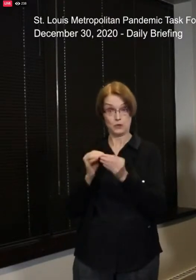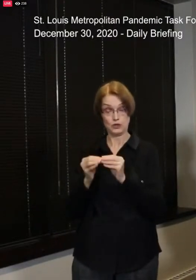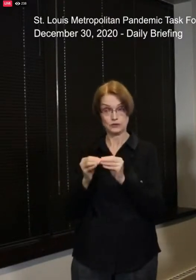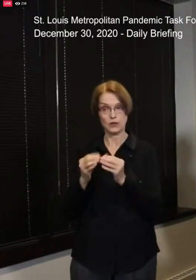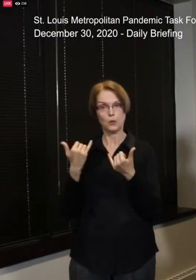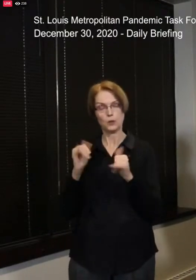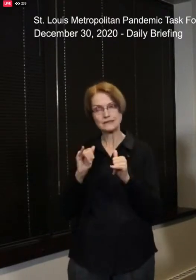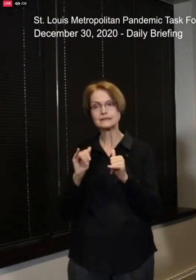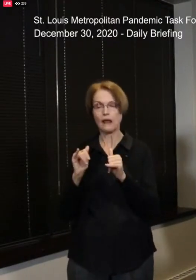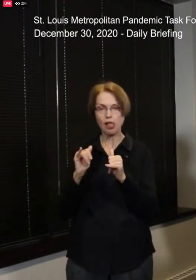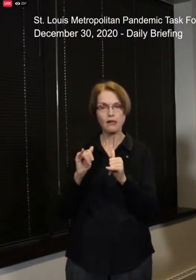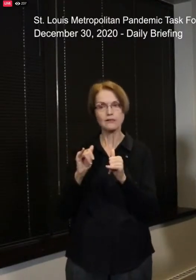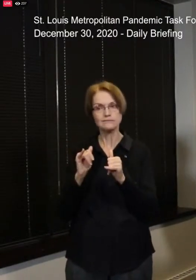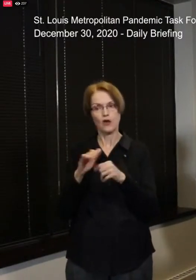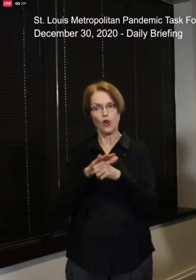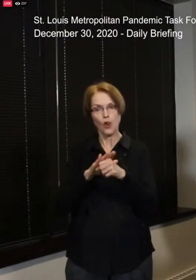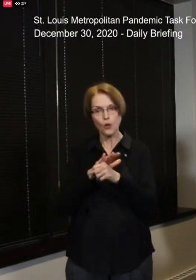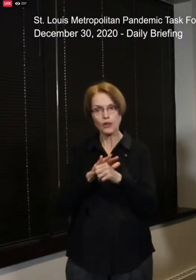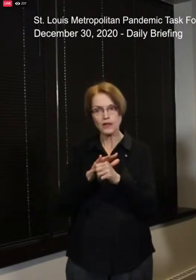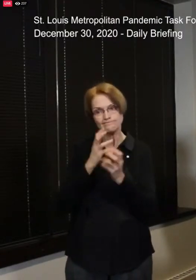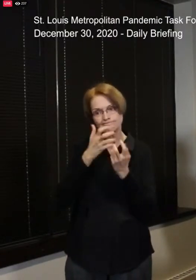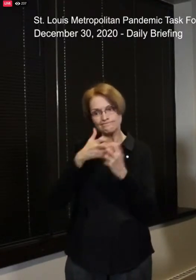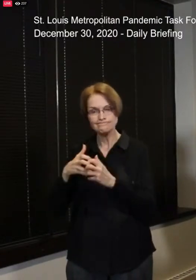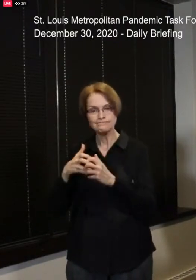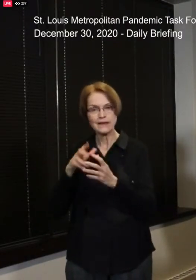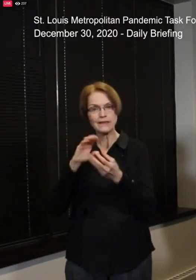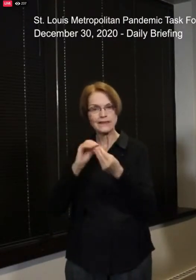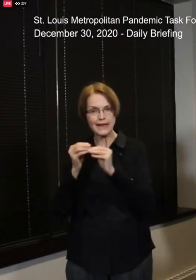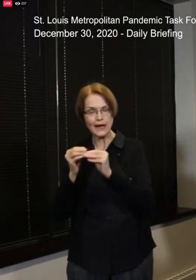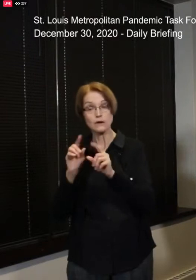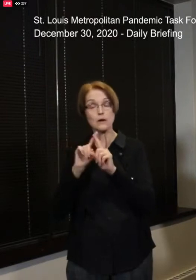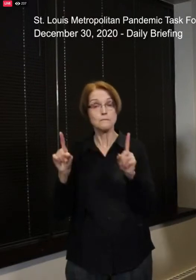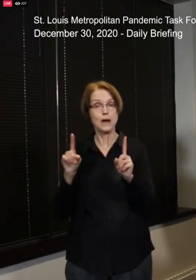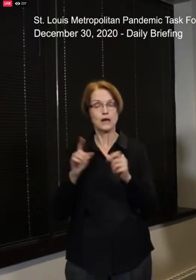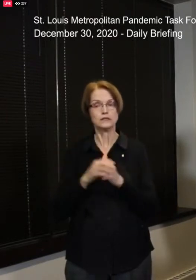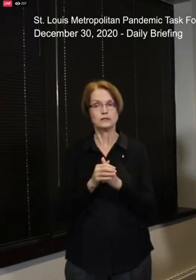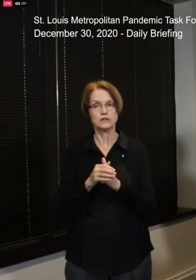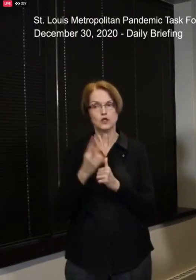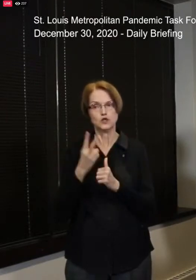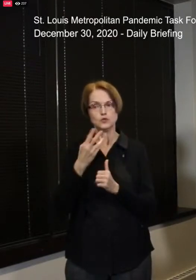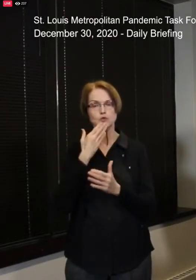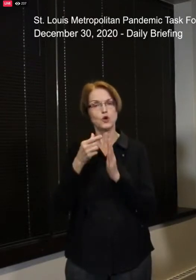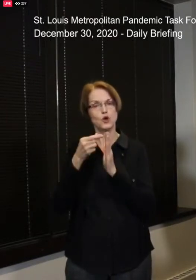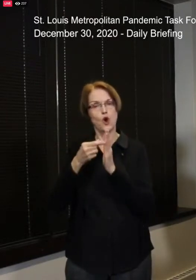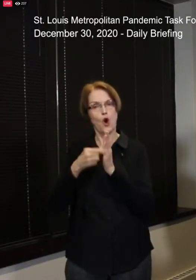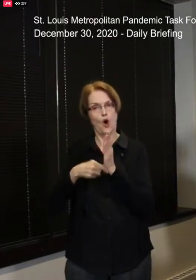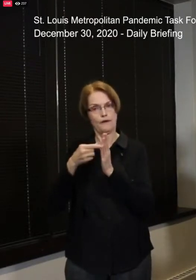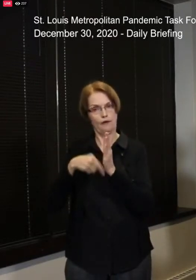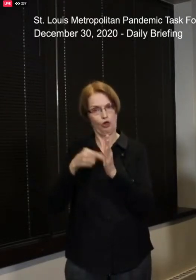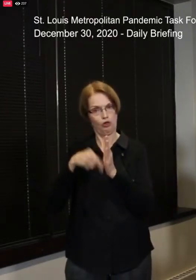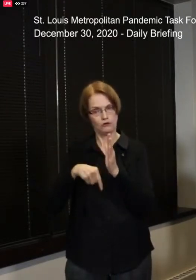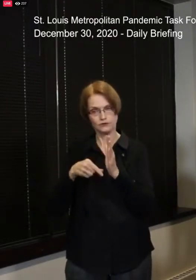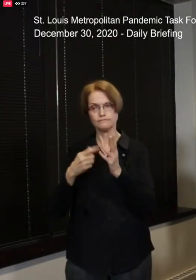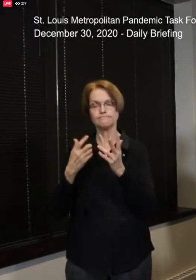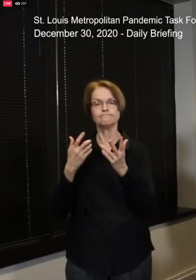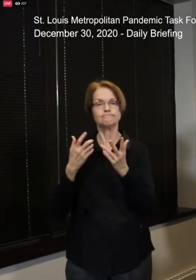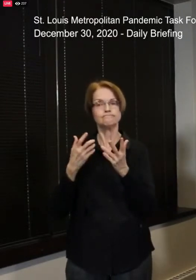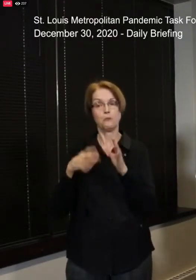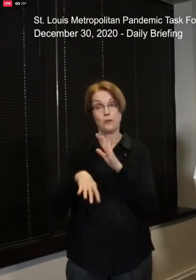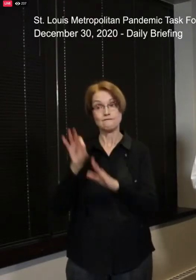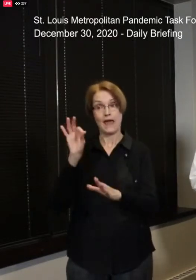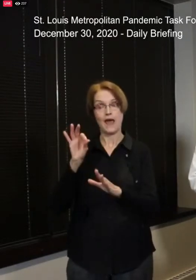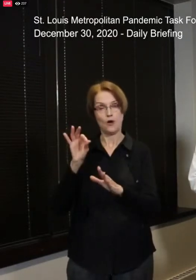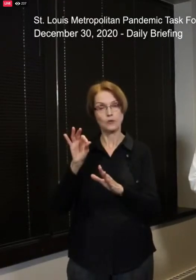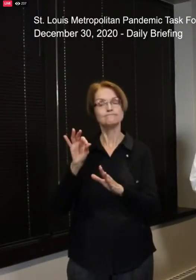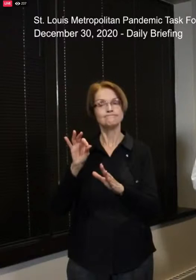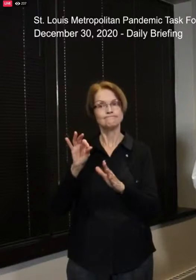still compiling the data here locally, but there's a couple of good articles out in the literature that really